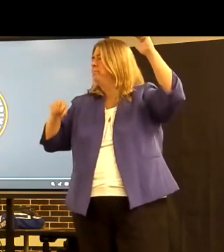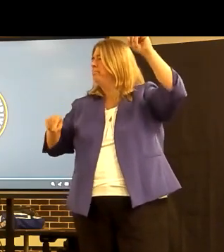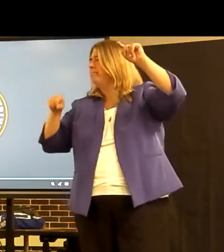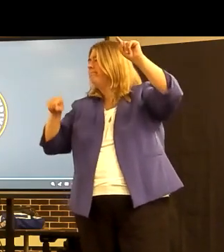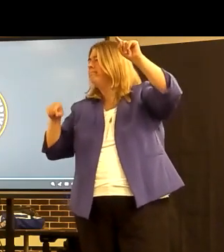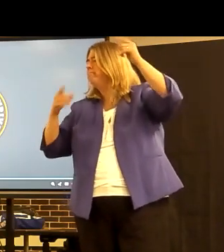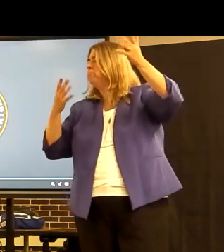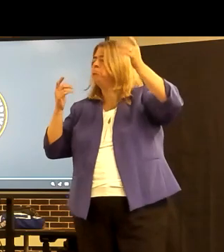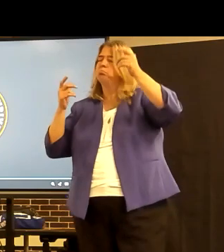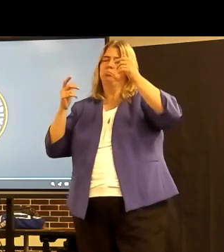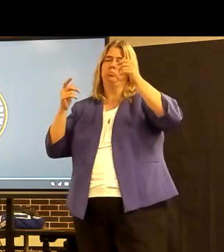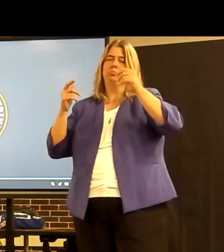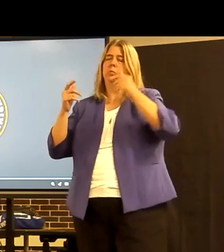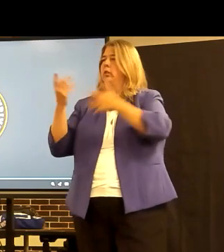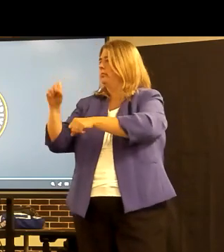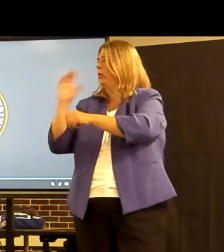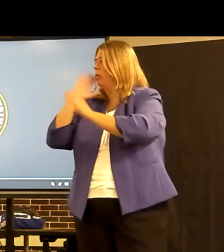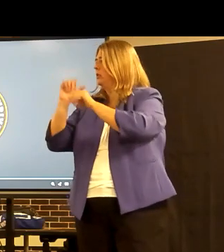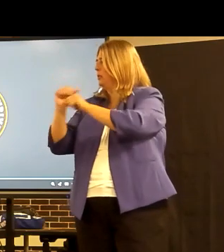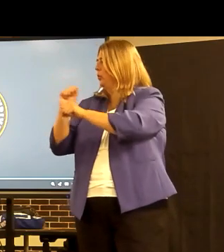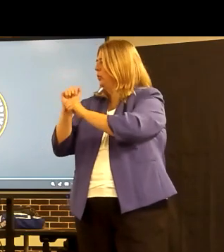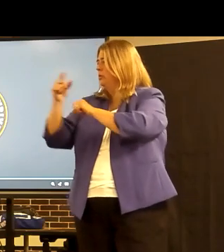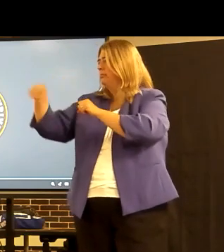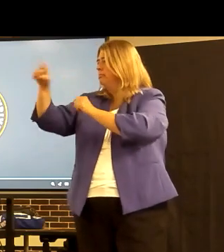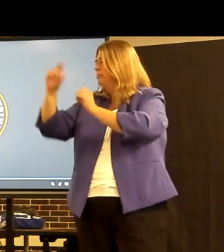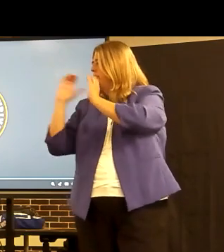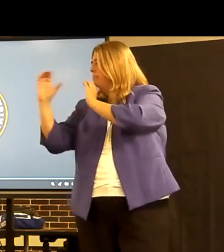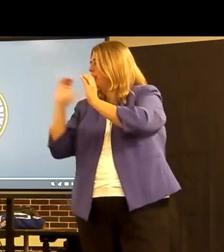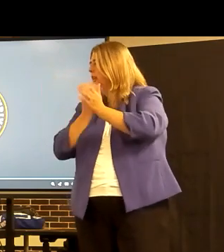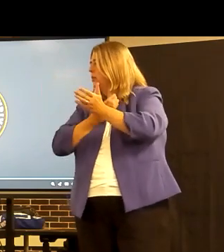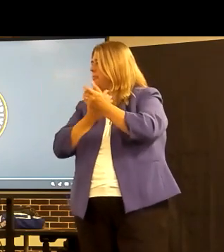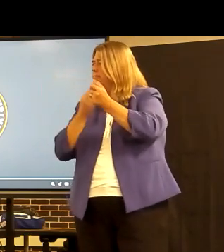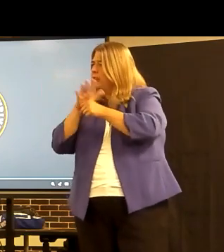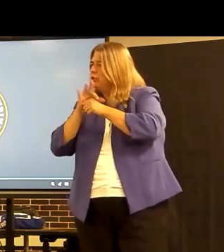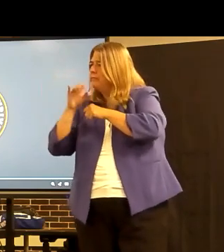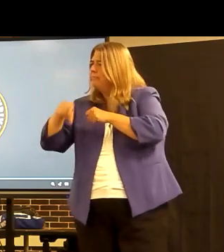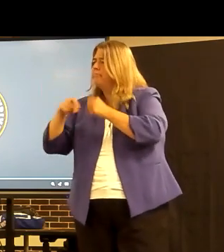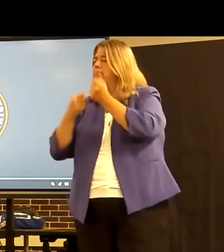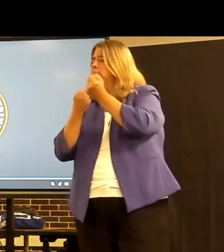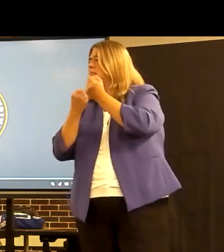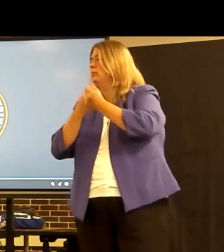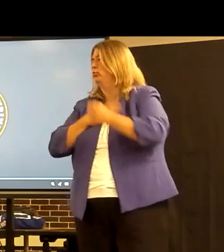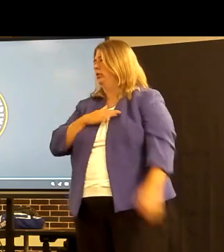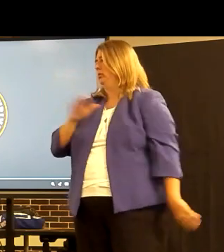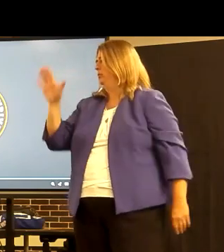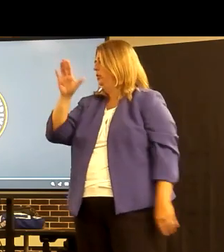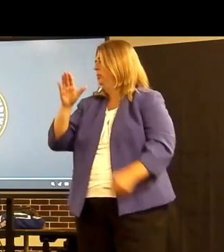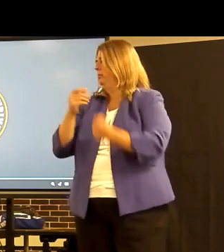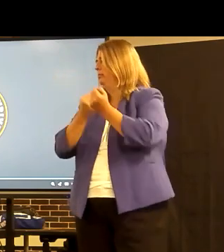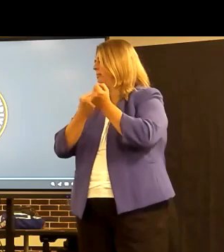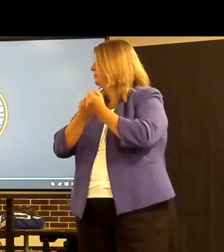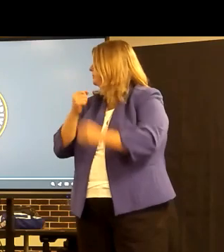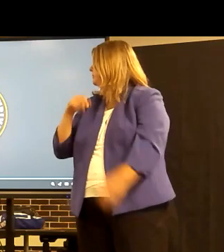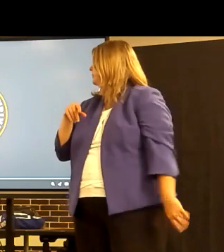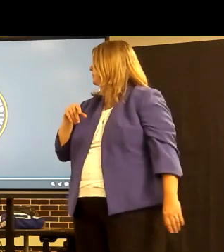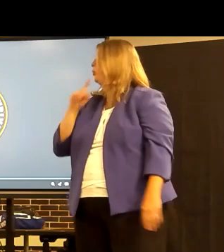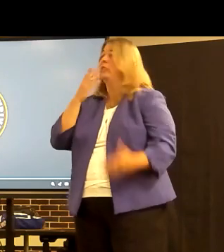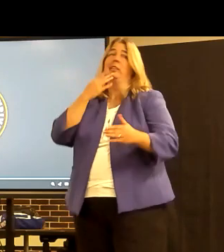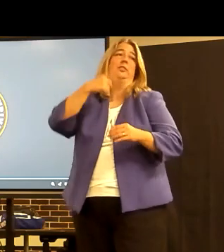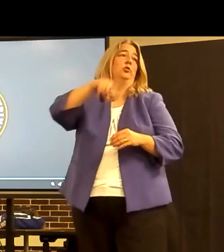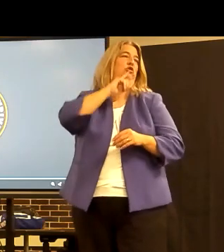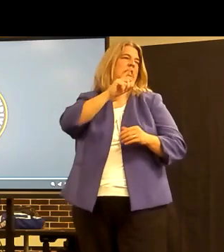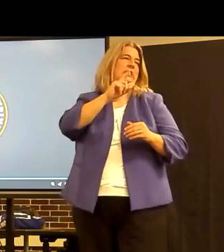is reading at a very different level than their grade level. So I will continue to communicate with the board and work with you about support you